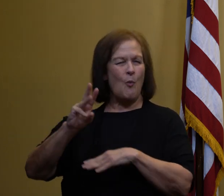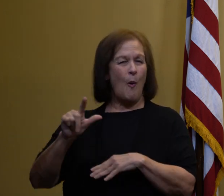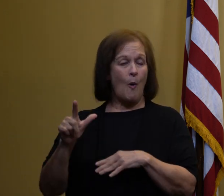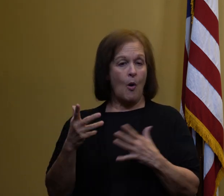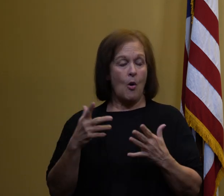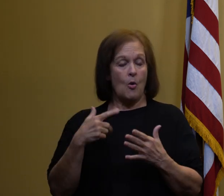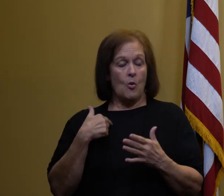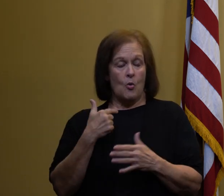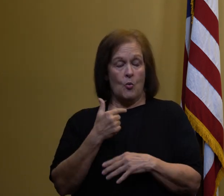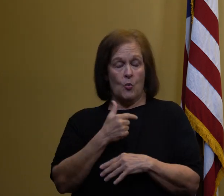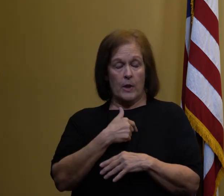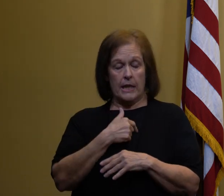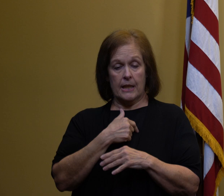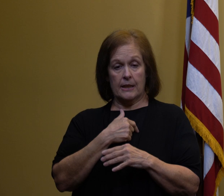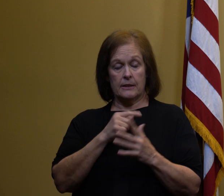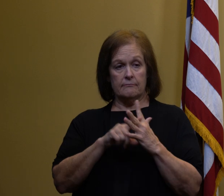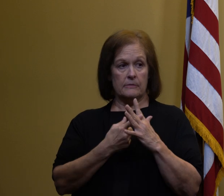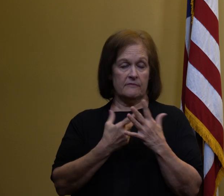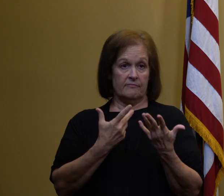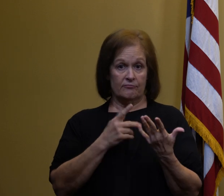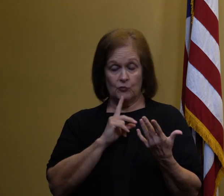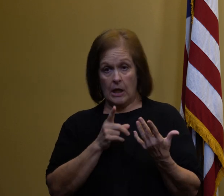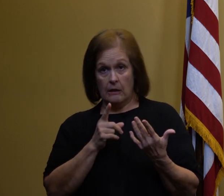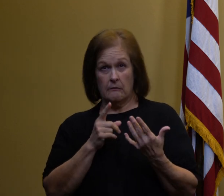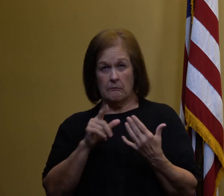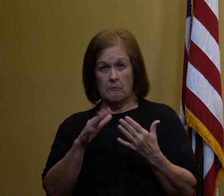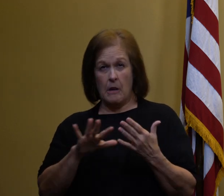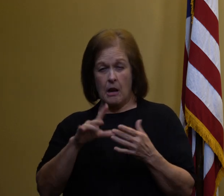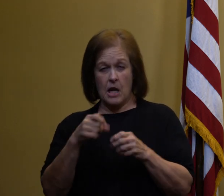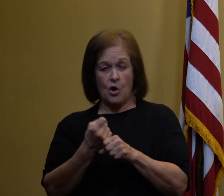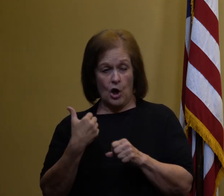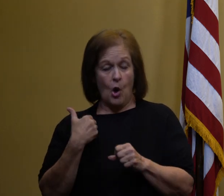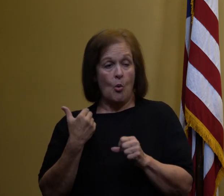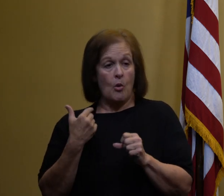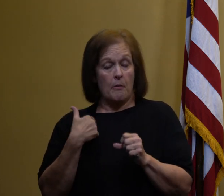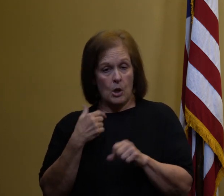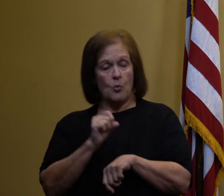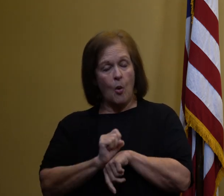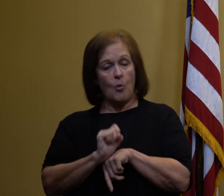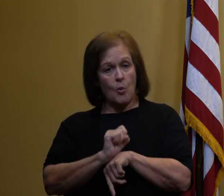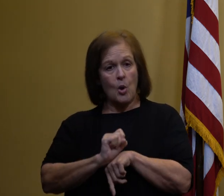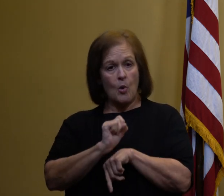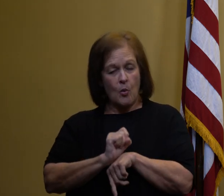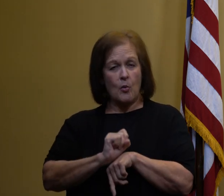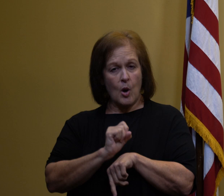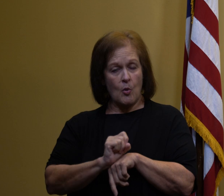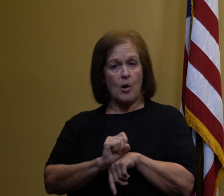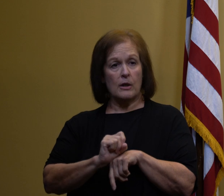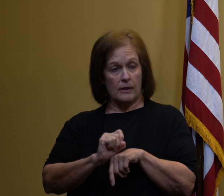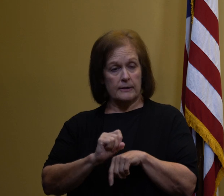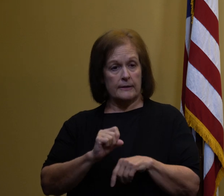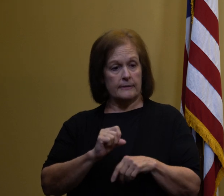created, almost feels like a year ago. But we've been working on, and it's been a hallmark, I would say, of